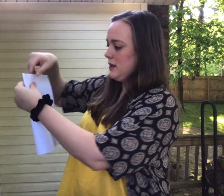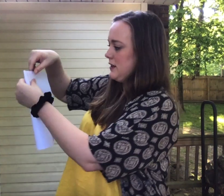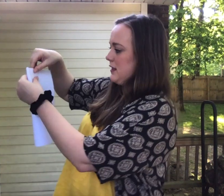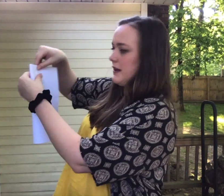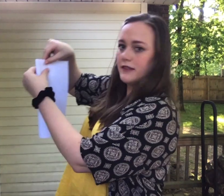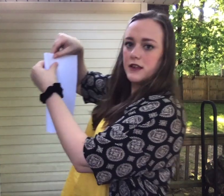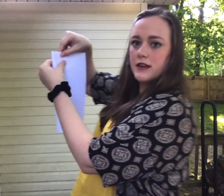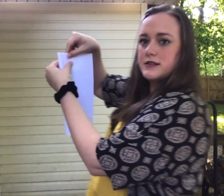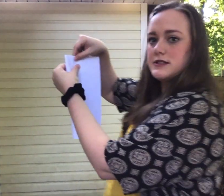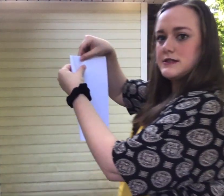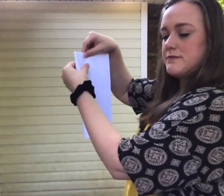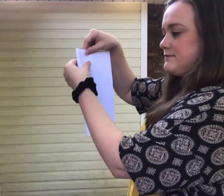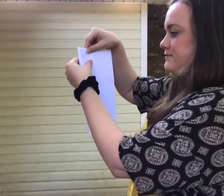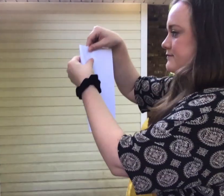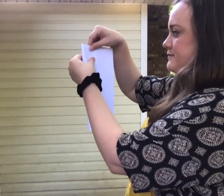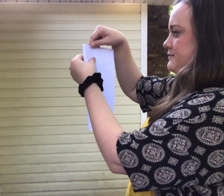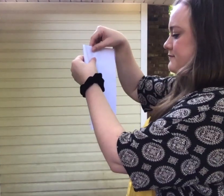like this.